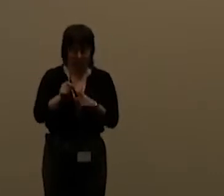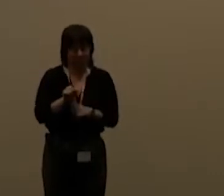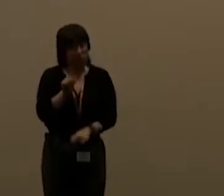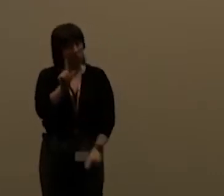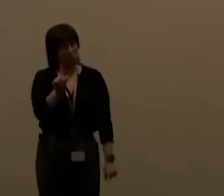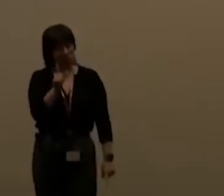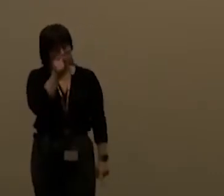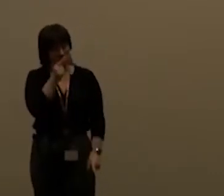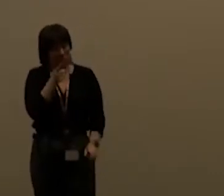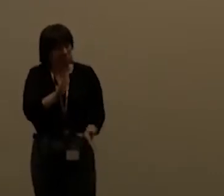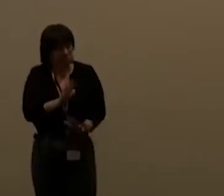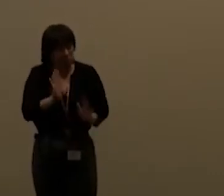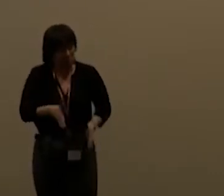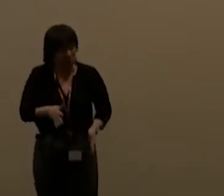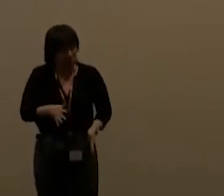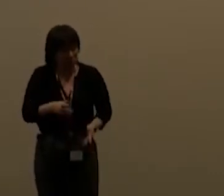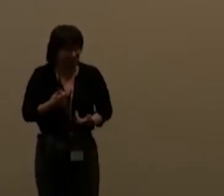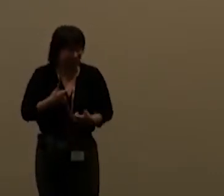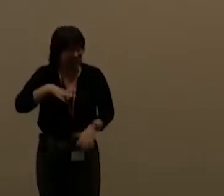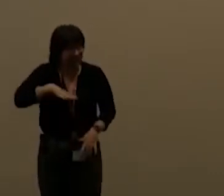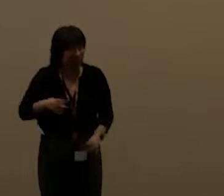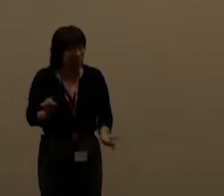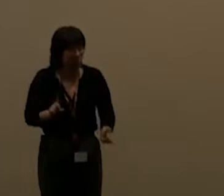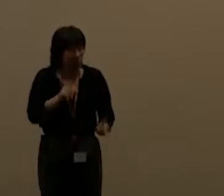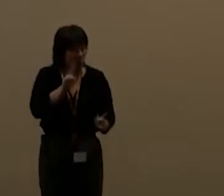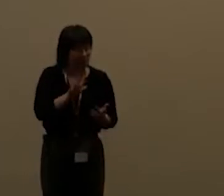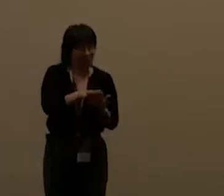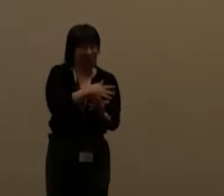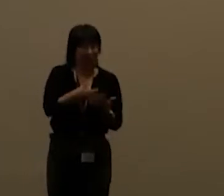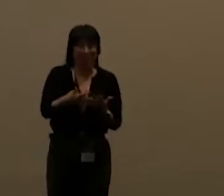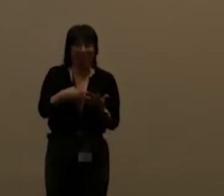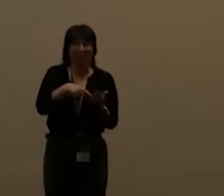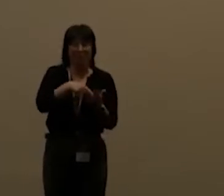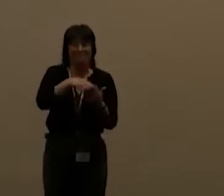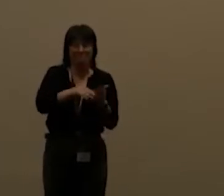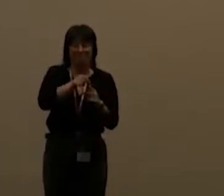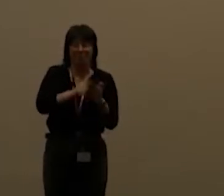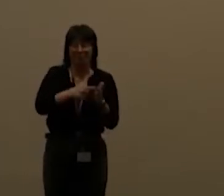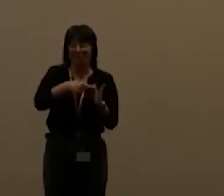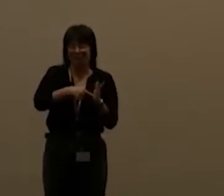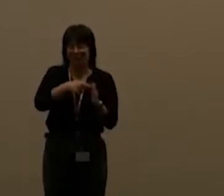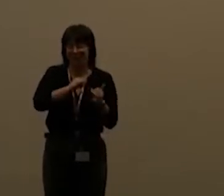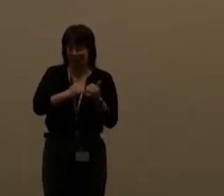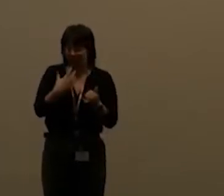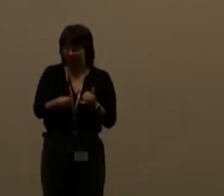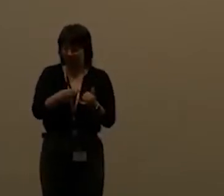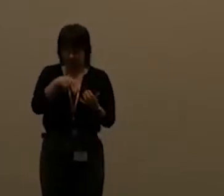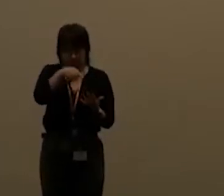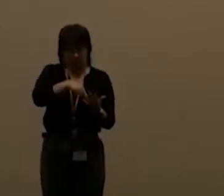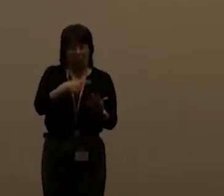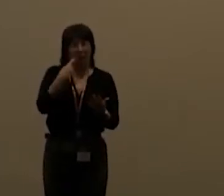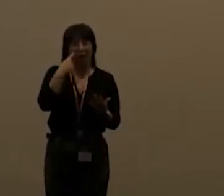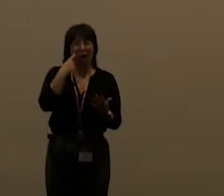possibly not, depending on your need. If we look at these templates that we have in the approvals application, you see that we have a request